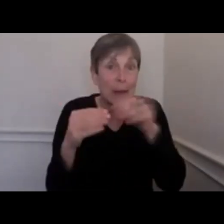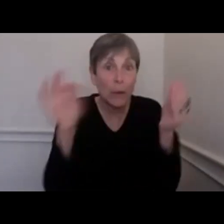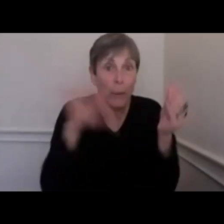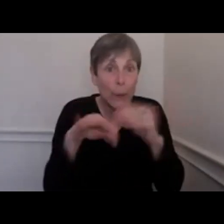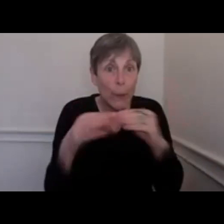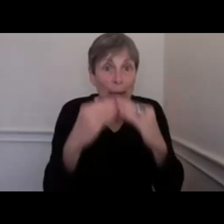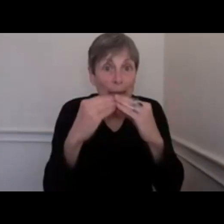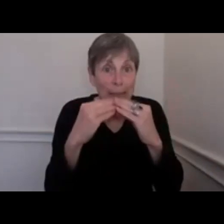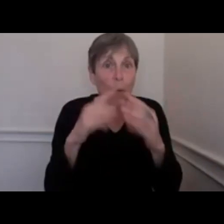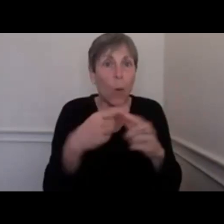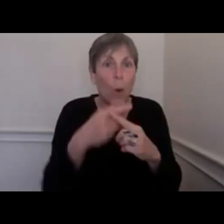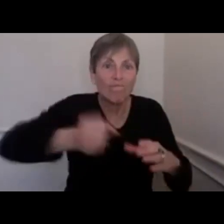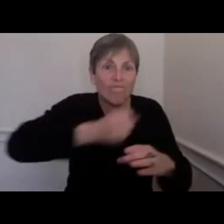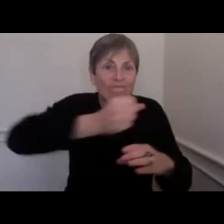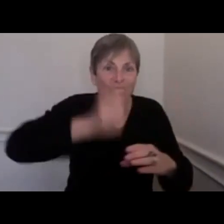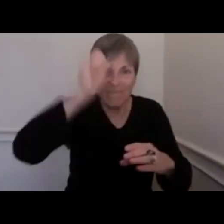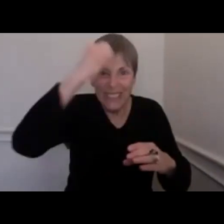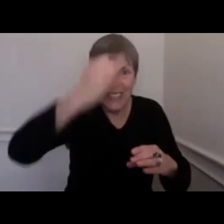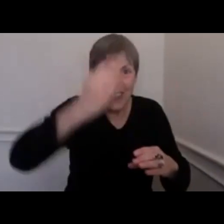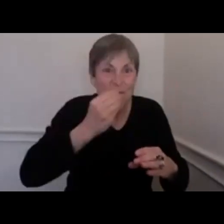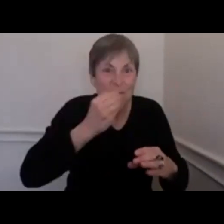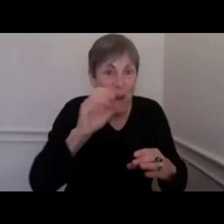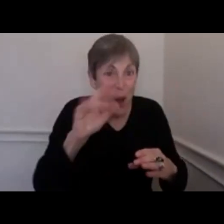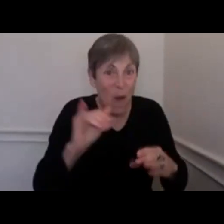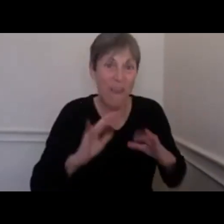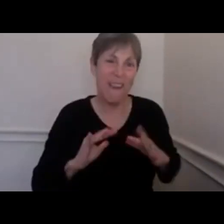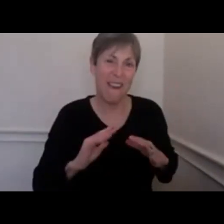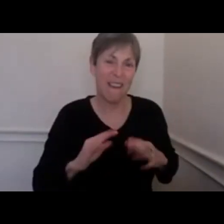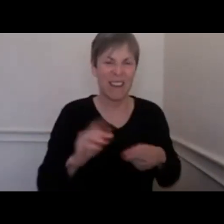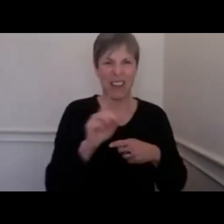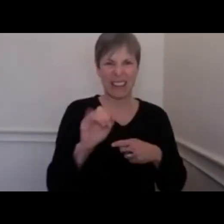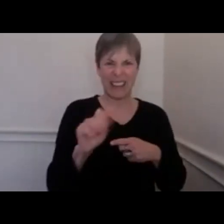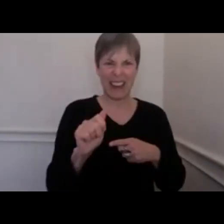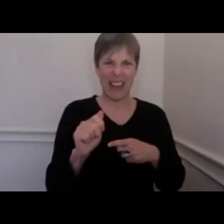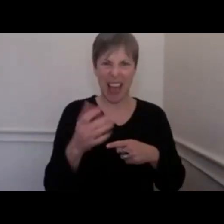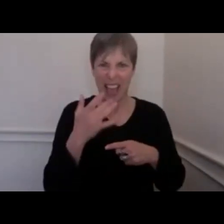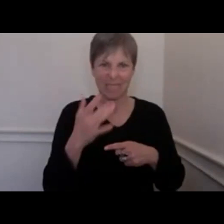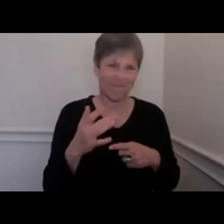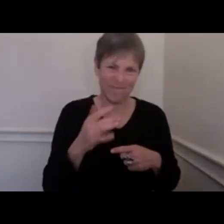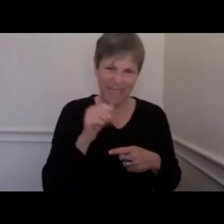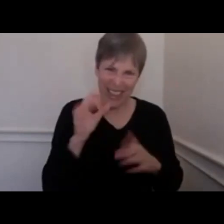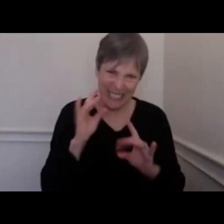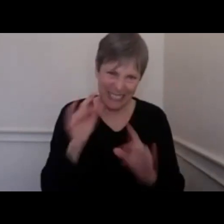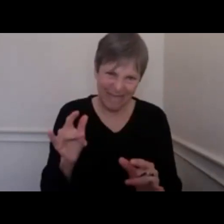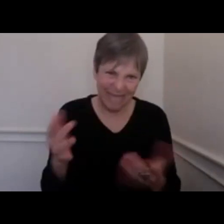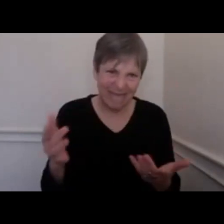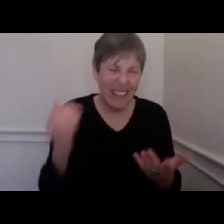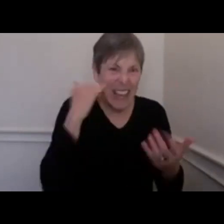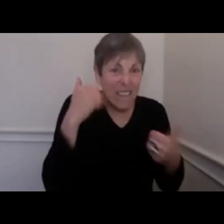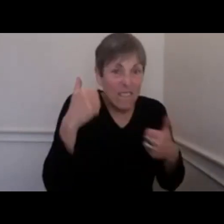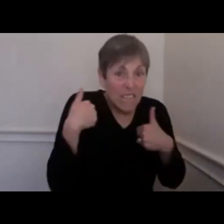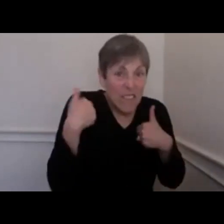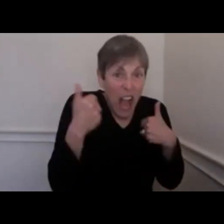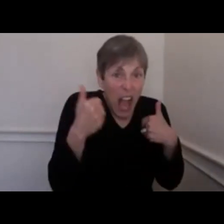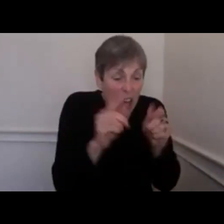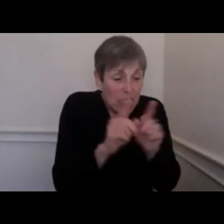It's incredible. Zinnias, not so delicious, sadly. And if they're young enough, you can actually tease them apart and then break them